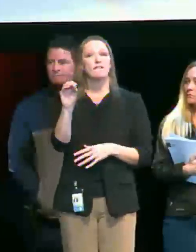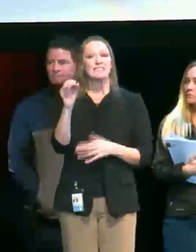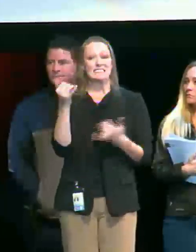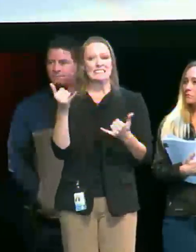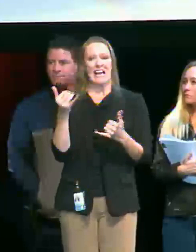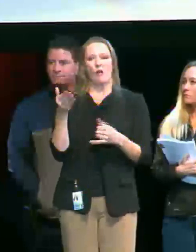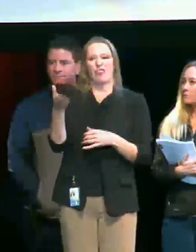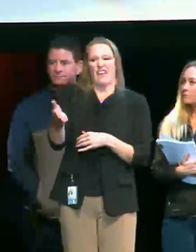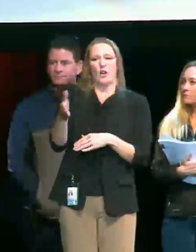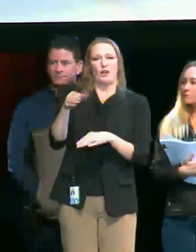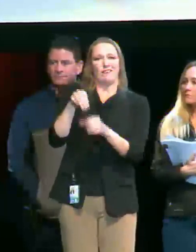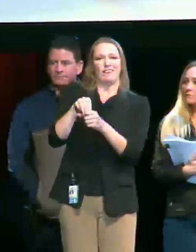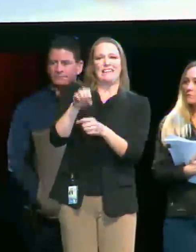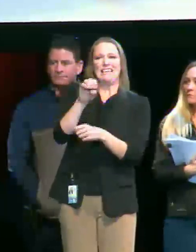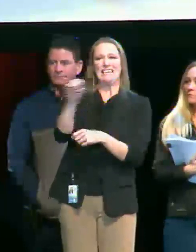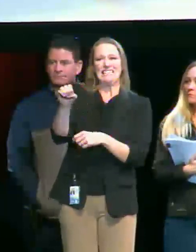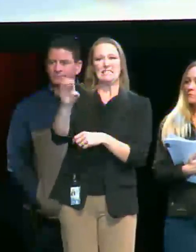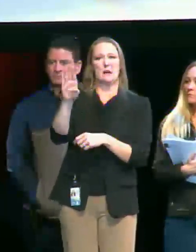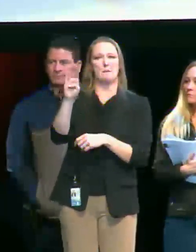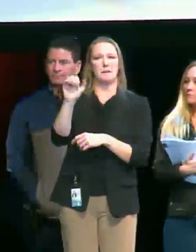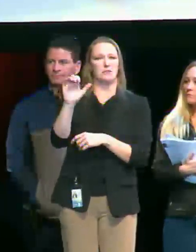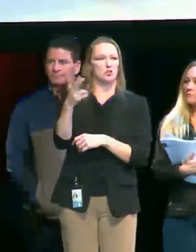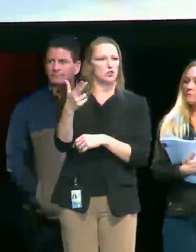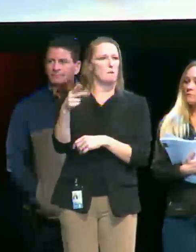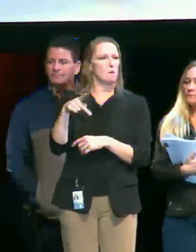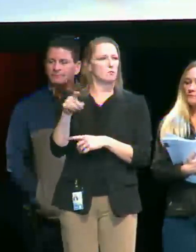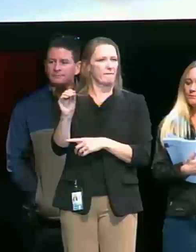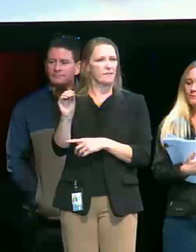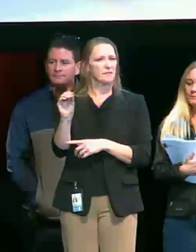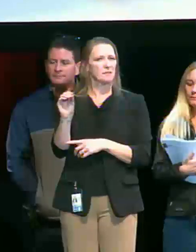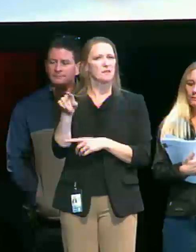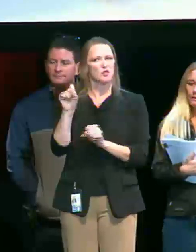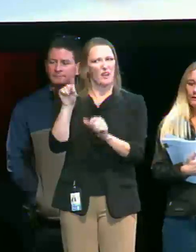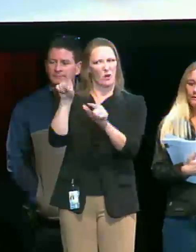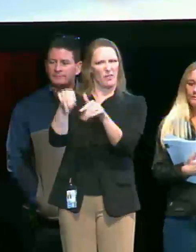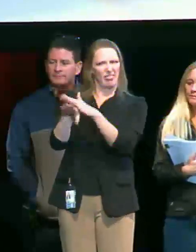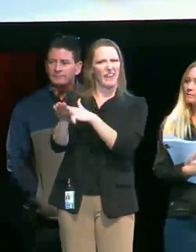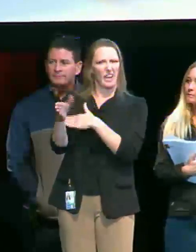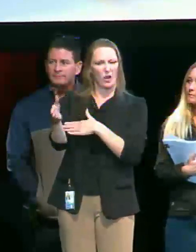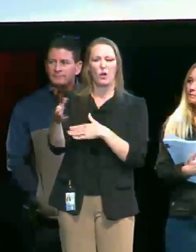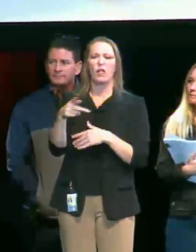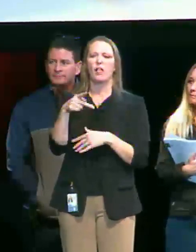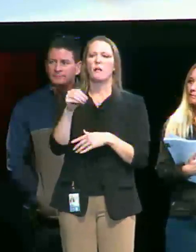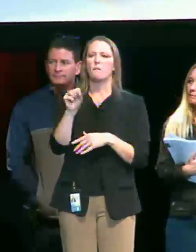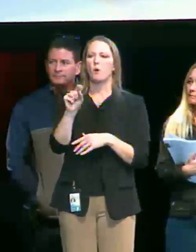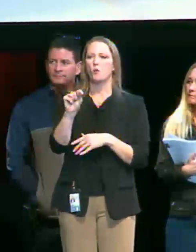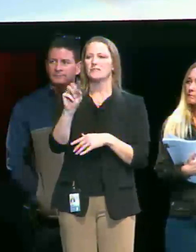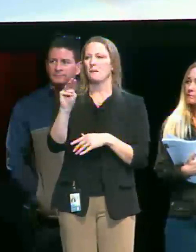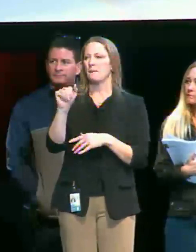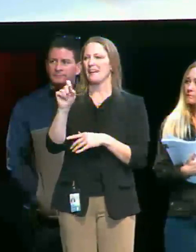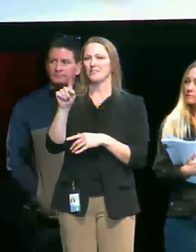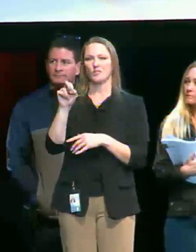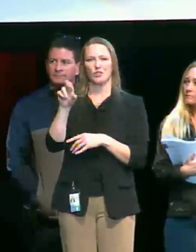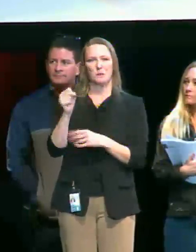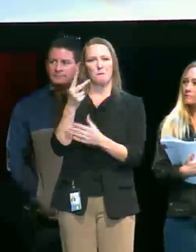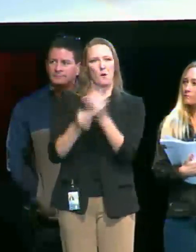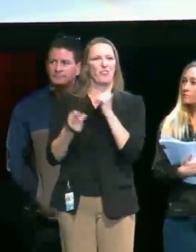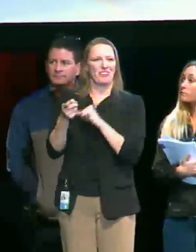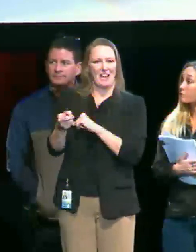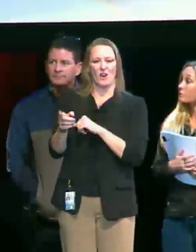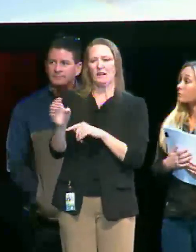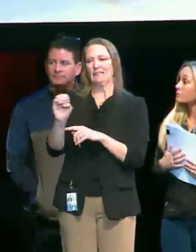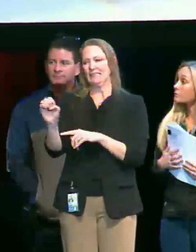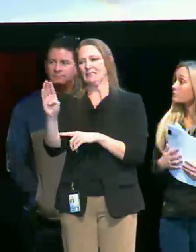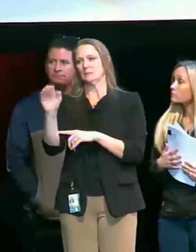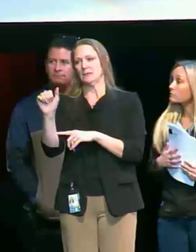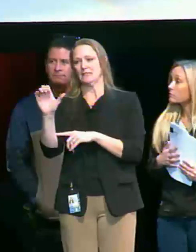at the East Beach Post Office. So you can go there, and the postmasters are both there from both the East Beach